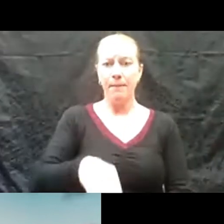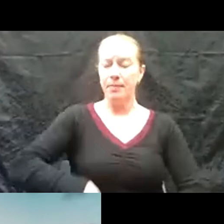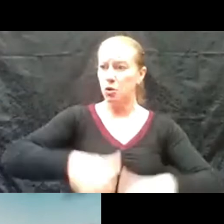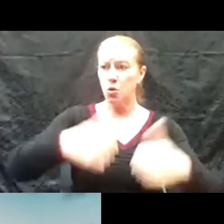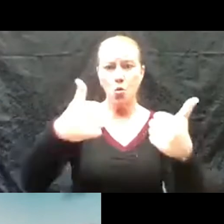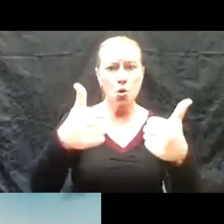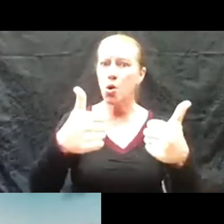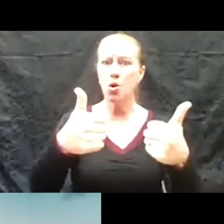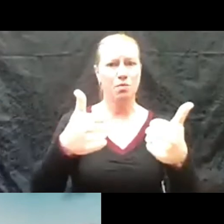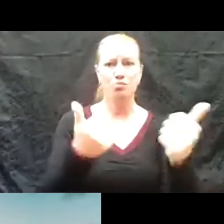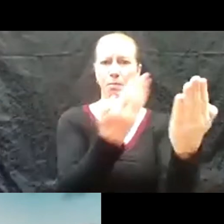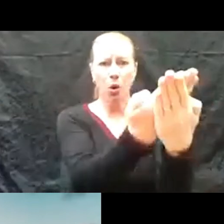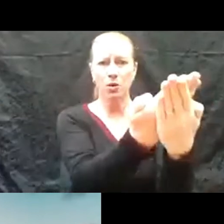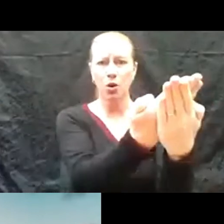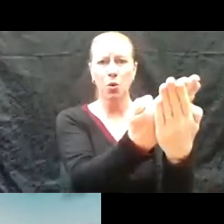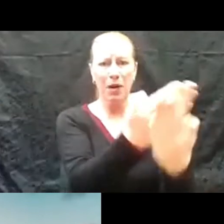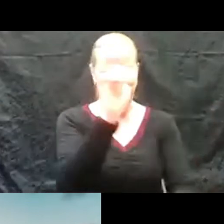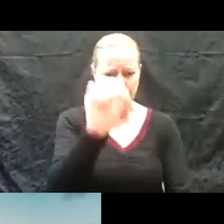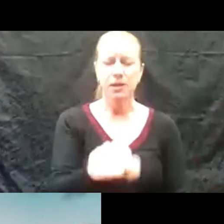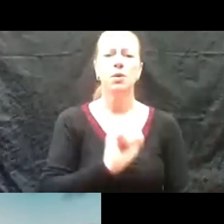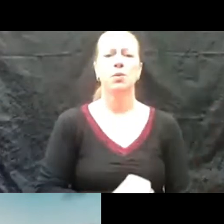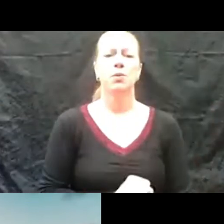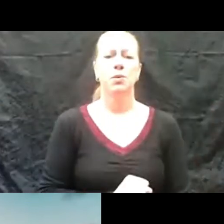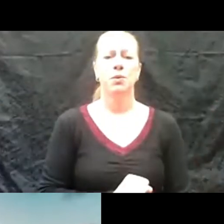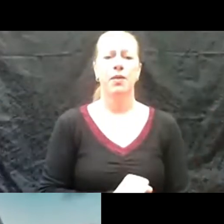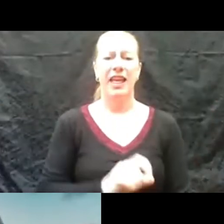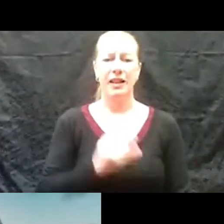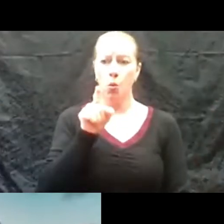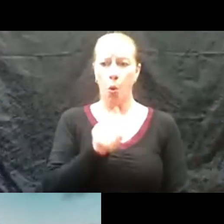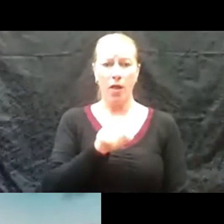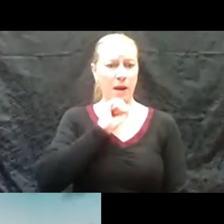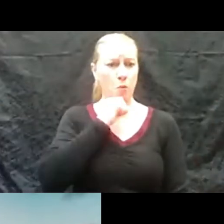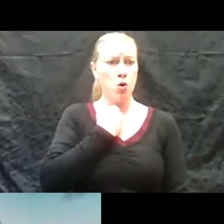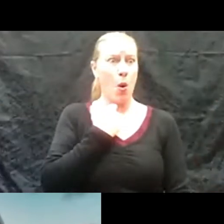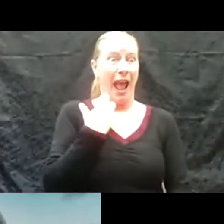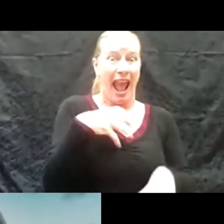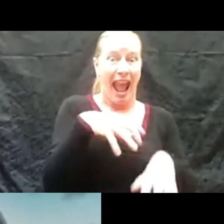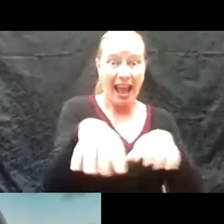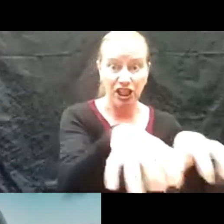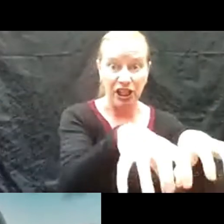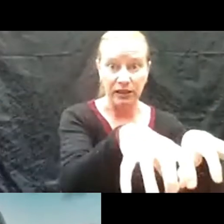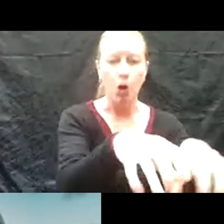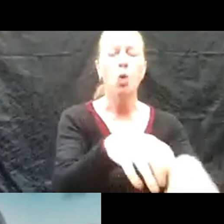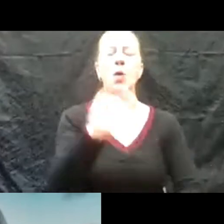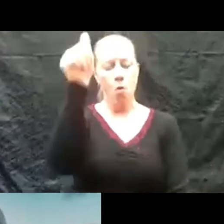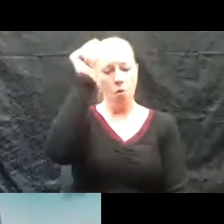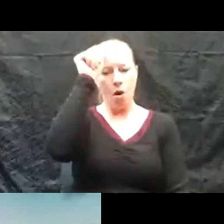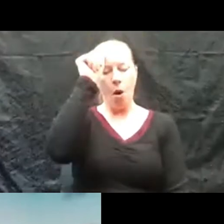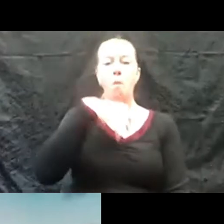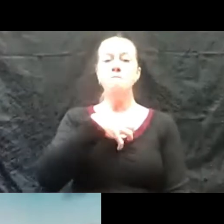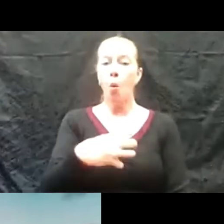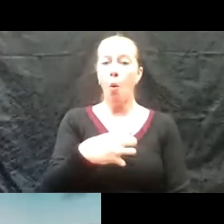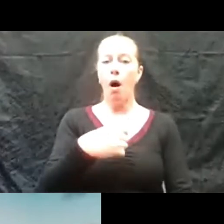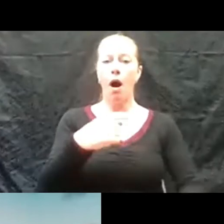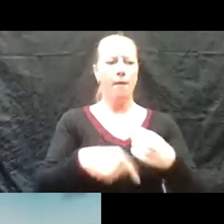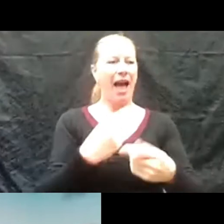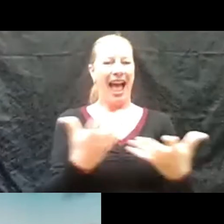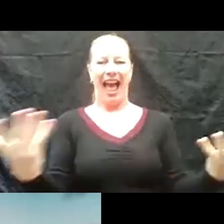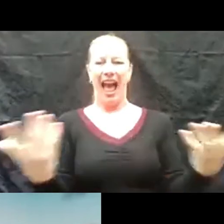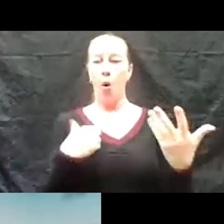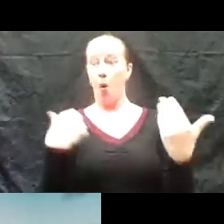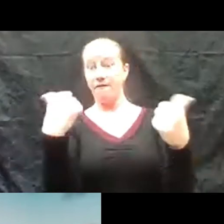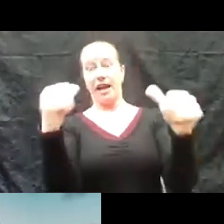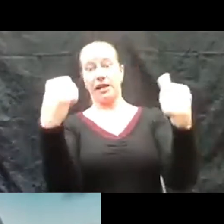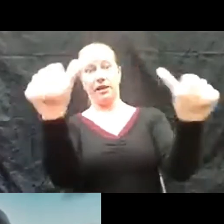It's a good proposal. It's what they will do on the other side. And I think we will know more about how its effectiveness